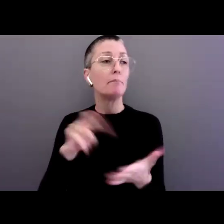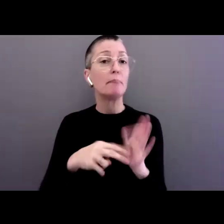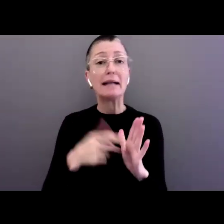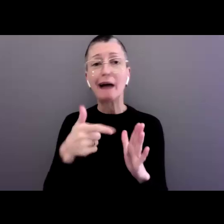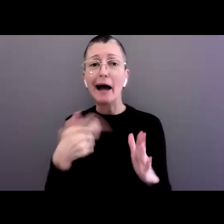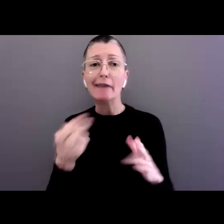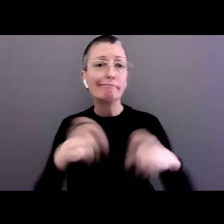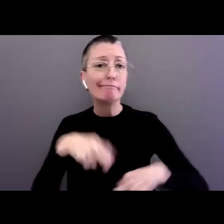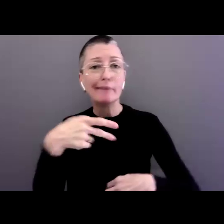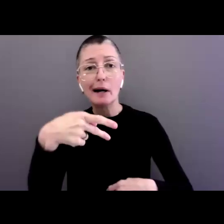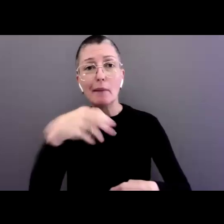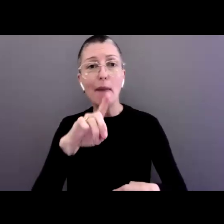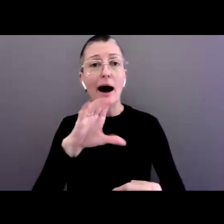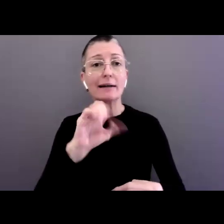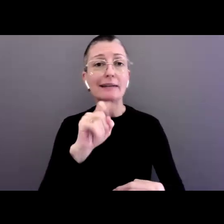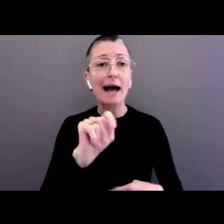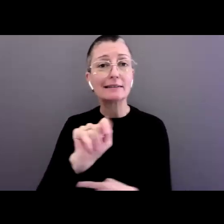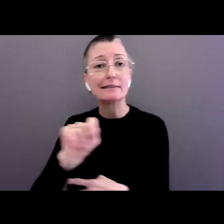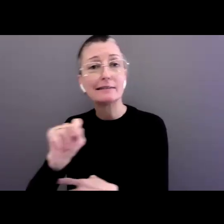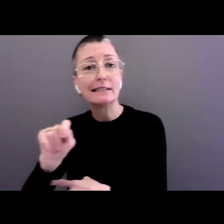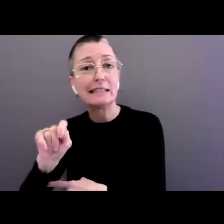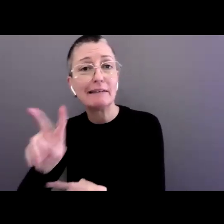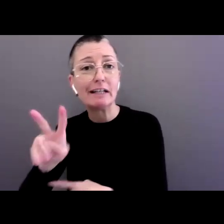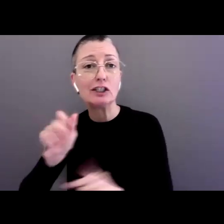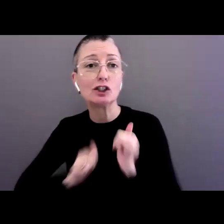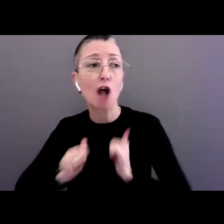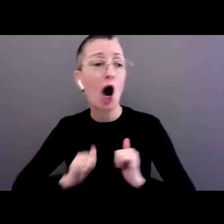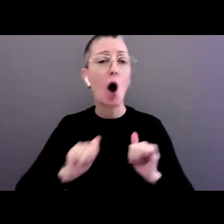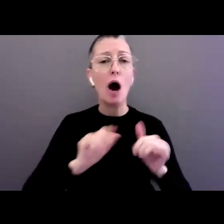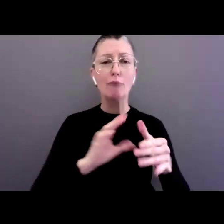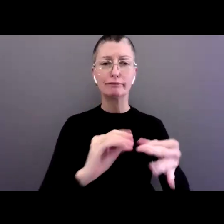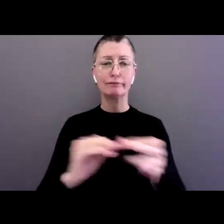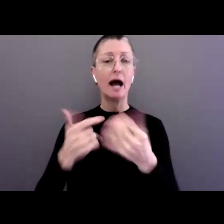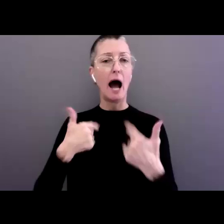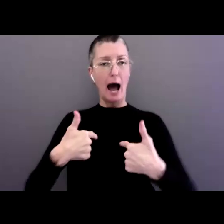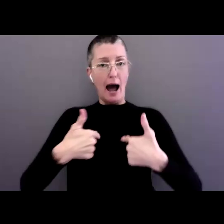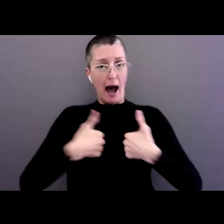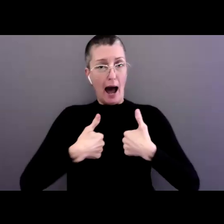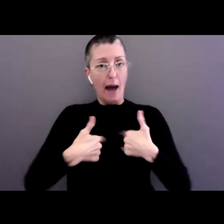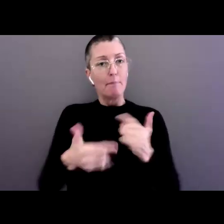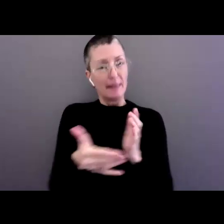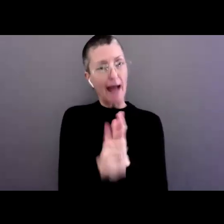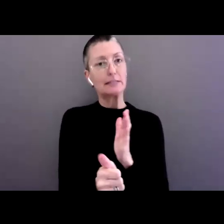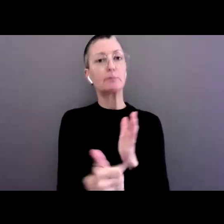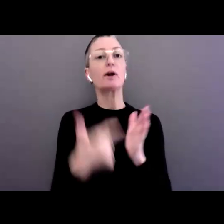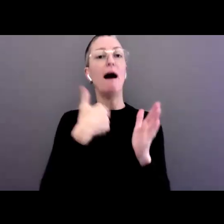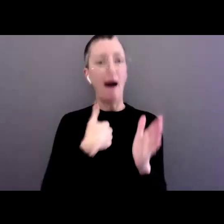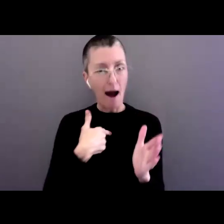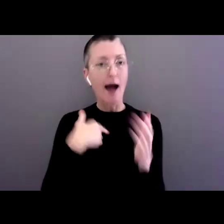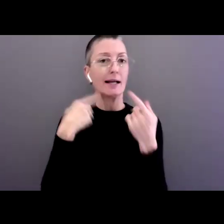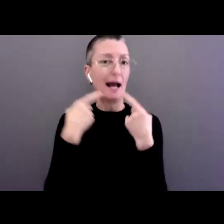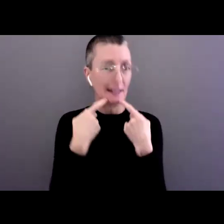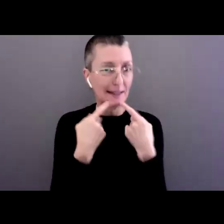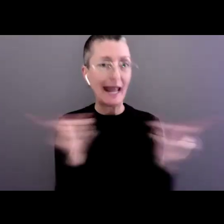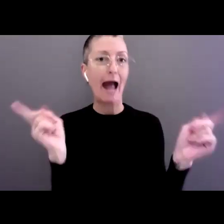TED Talks. I need to be the one that makes the big announcement to the masses because I'm the expert and I got a lot of following and maybe I'm